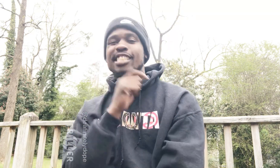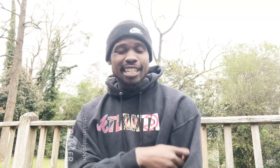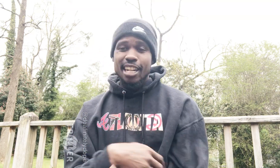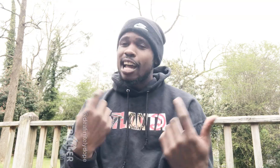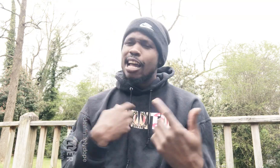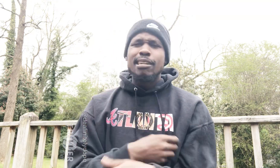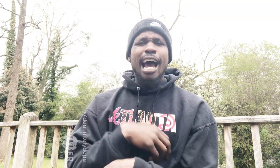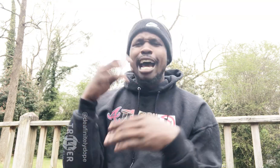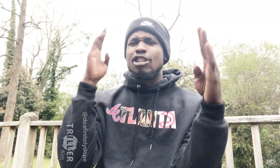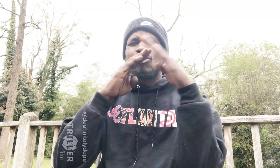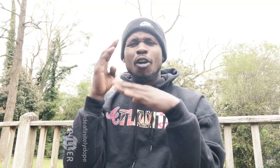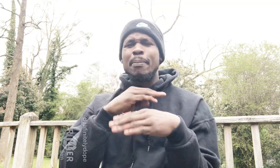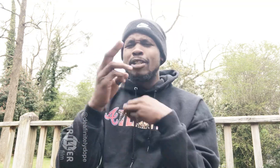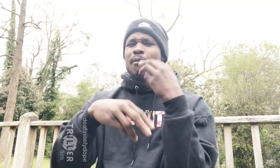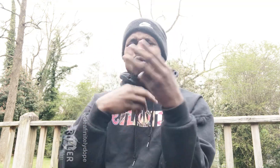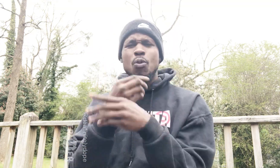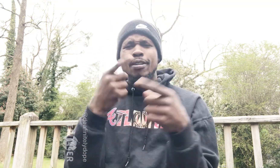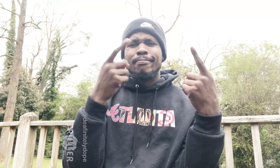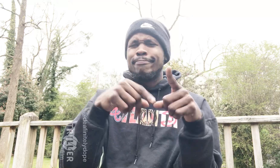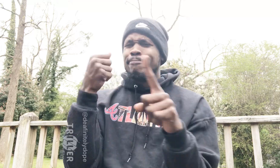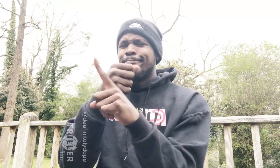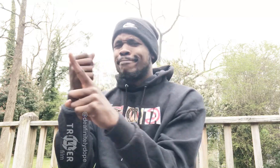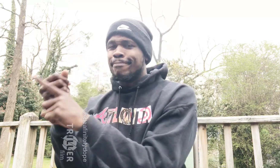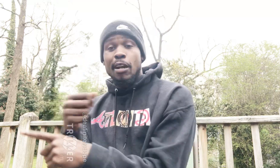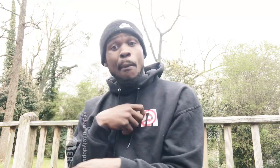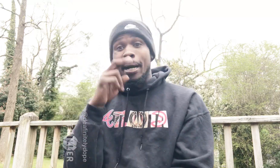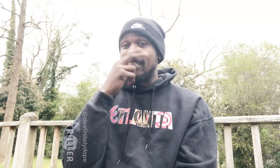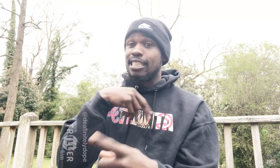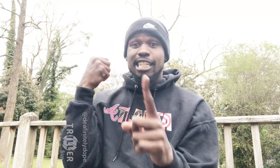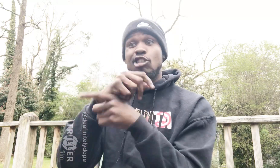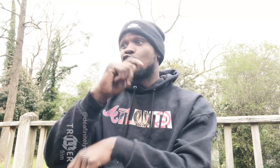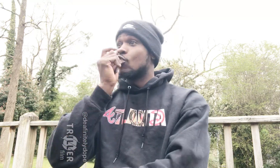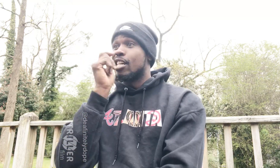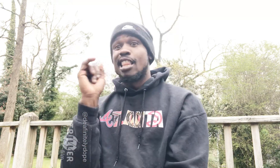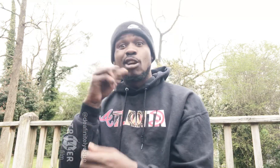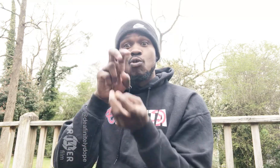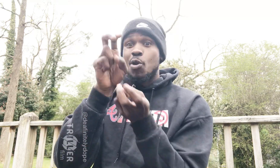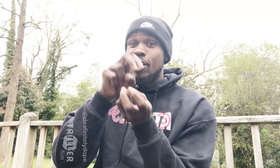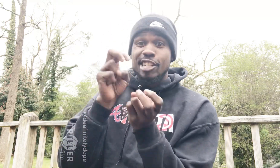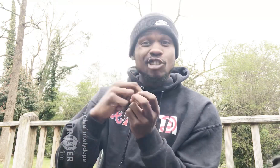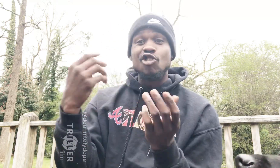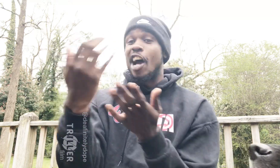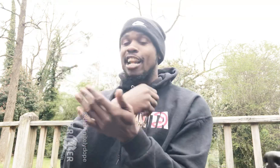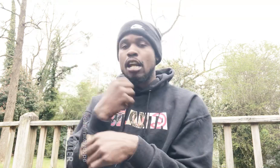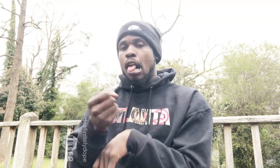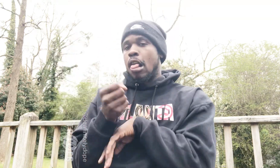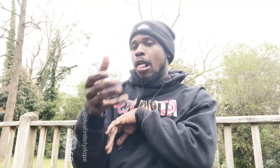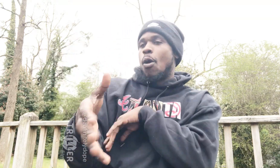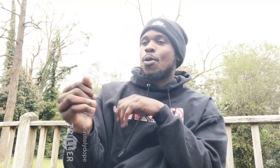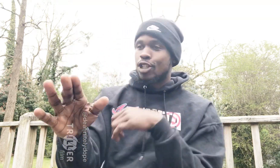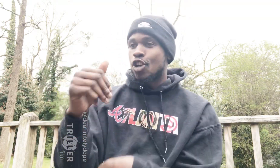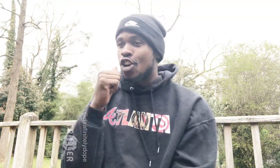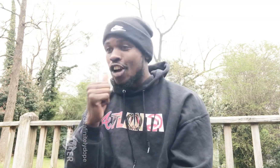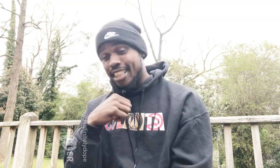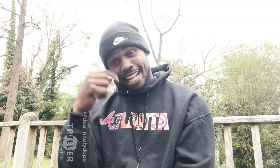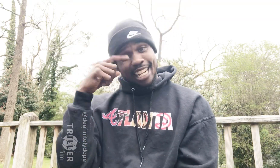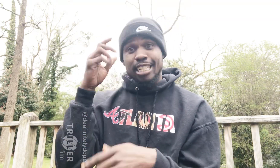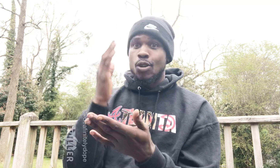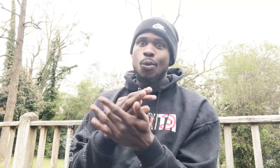Hey, as the troubles of the world unfurl, my niggas hit the trees like squirrels. Tryna get a nut with your girl, think I need to quit